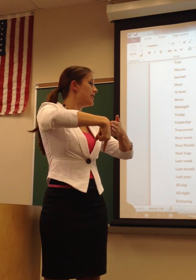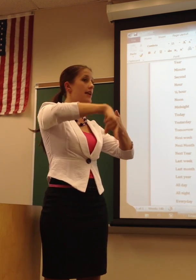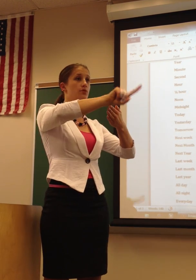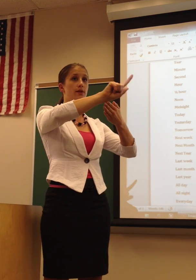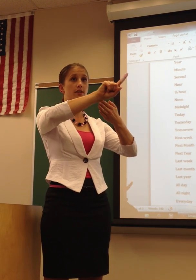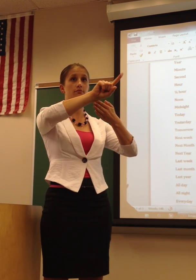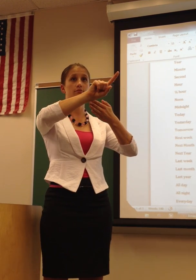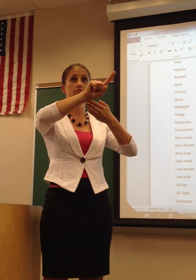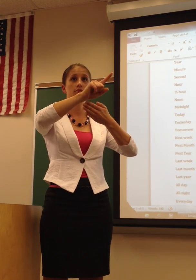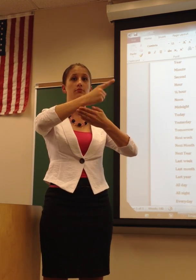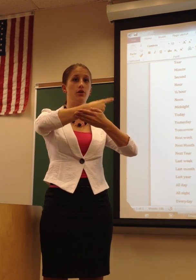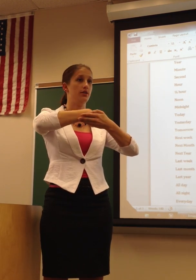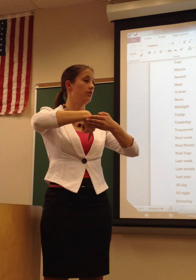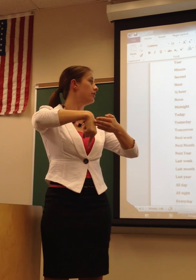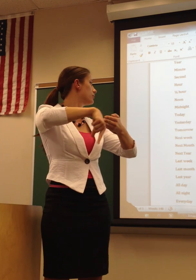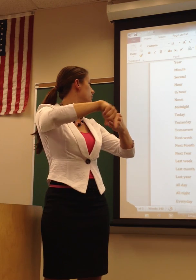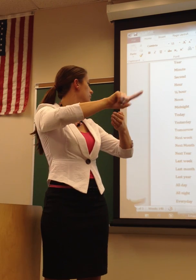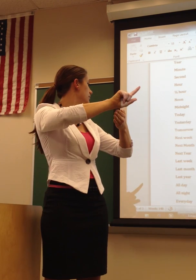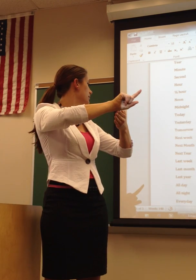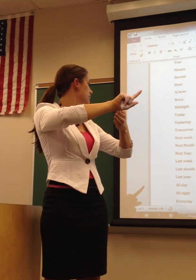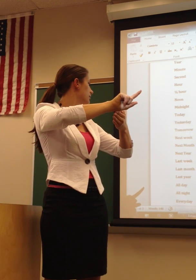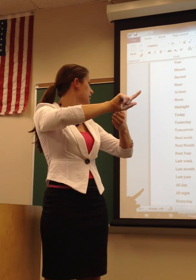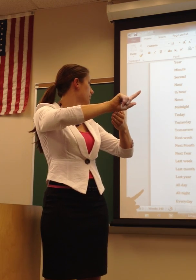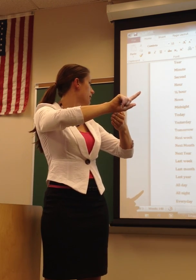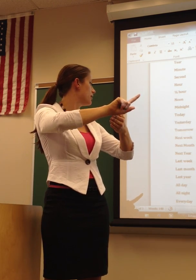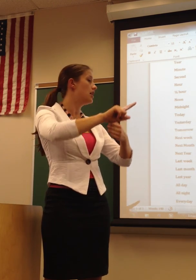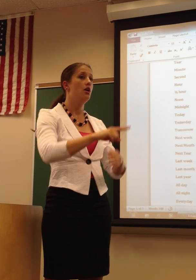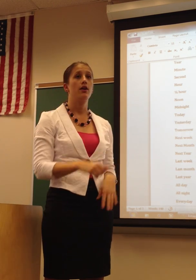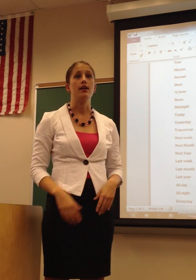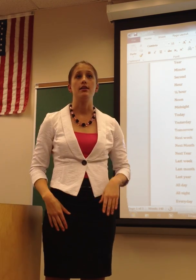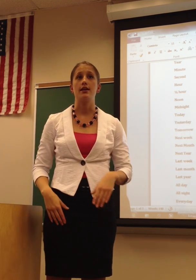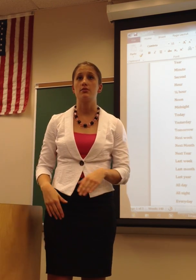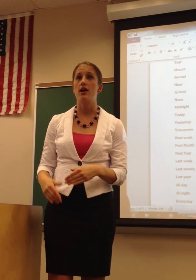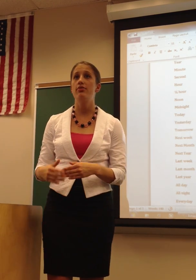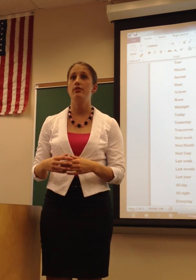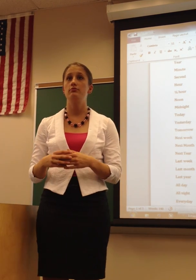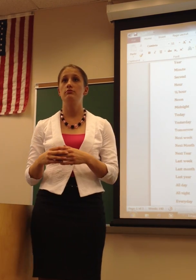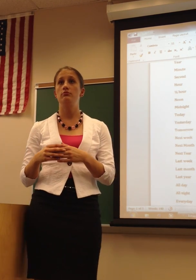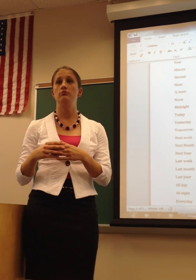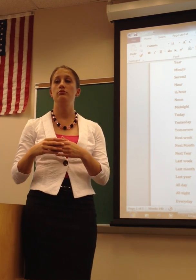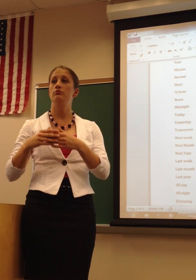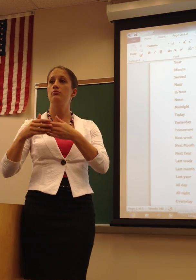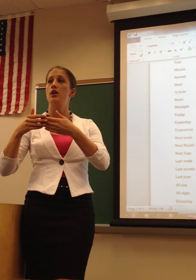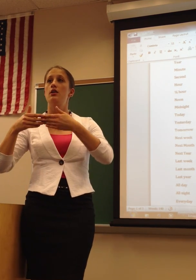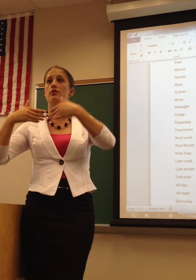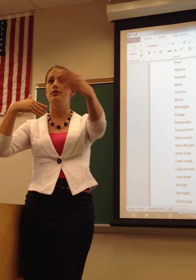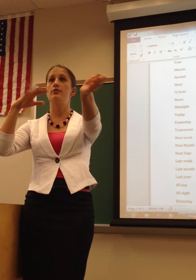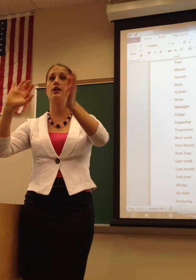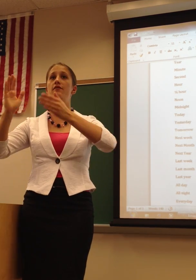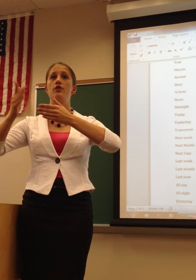Next week. You guys already have this. Next week. Okay, next month. This is a sign for